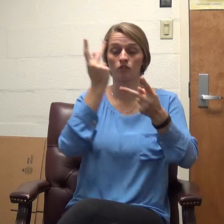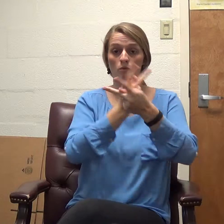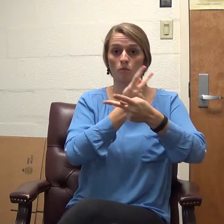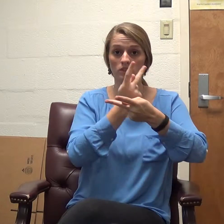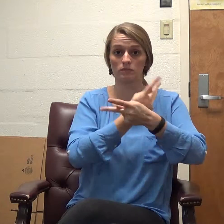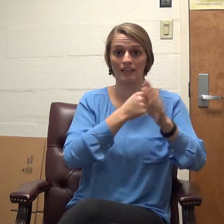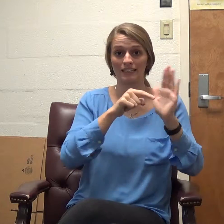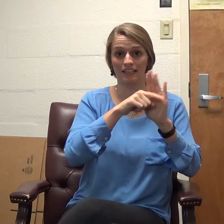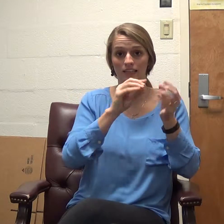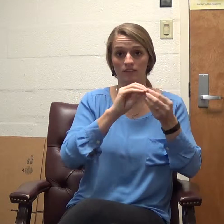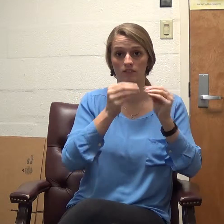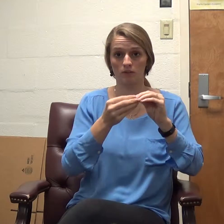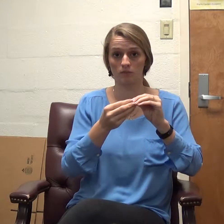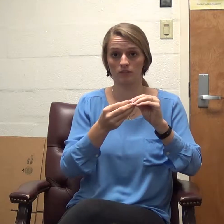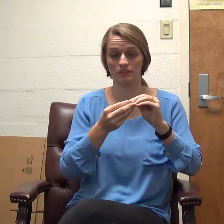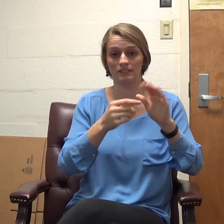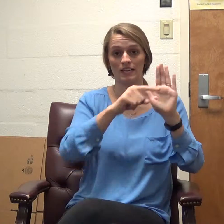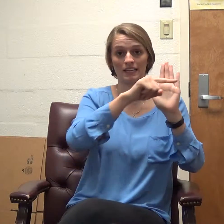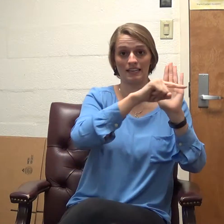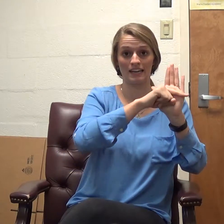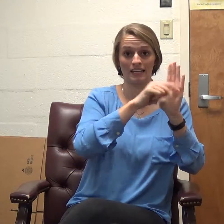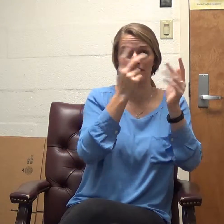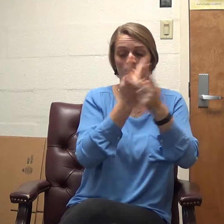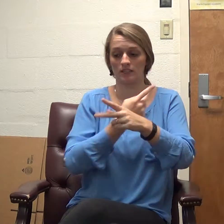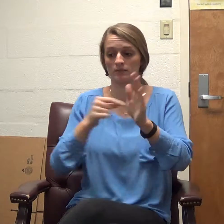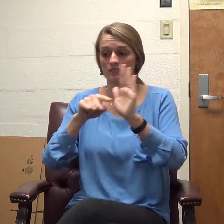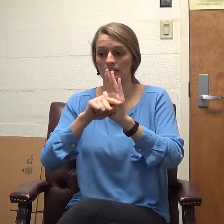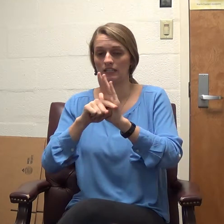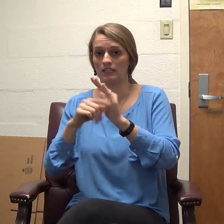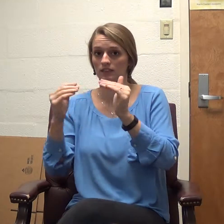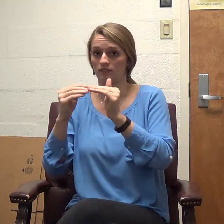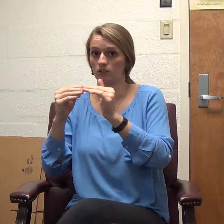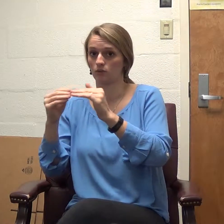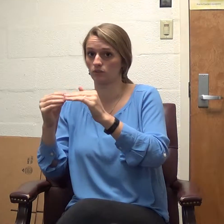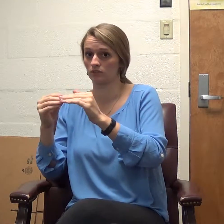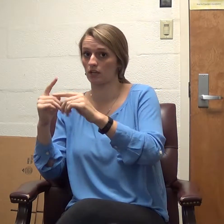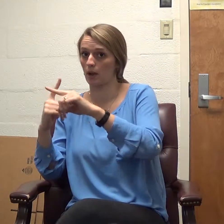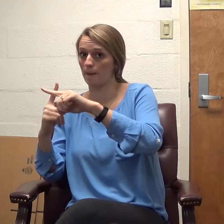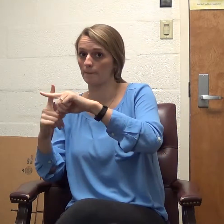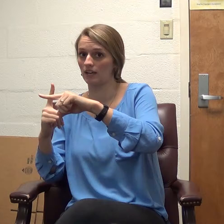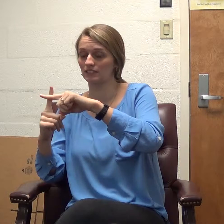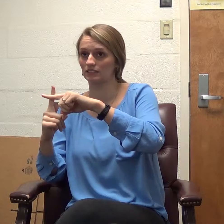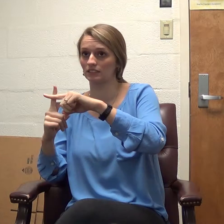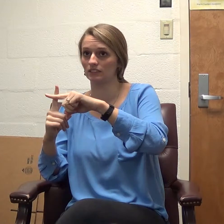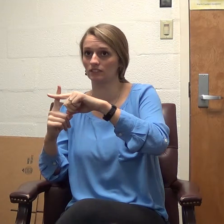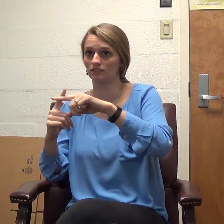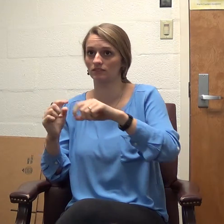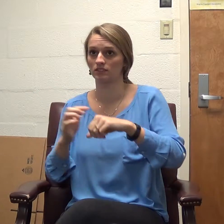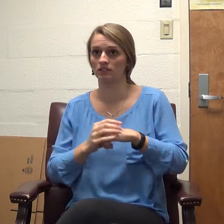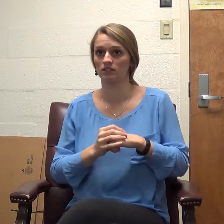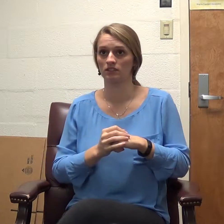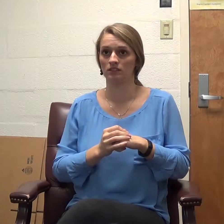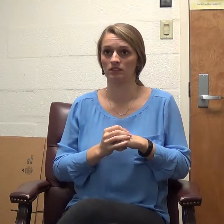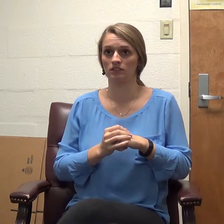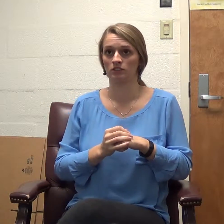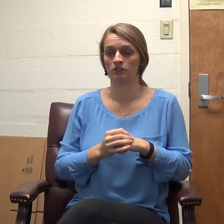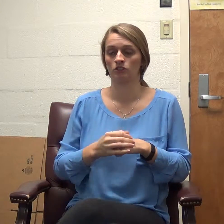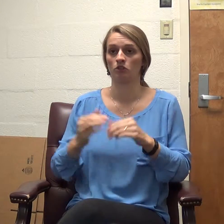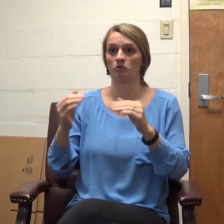a negative is a positive, and then it's 4 times 4. Well, this equals positive 16. You don't have to write the positive. I'm just doing that for emphasis. If I were to ask